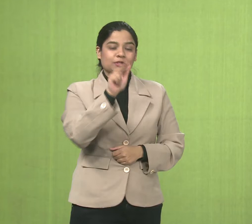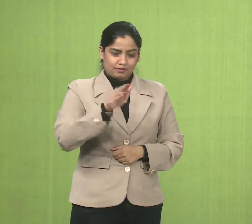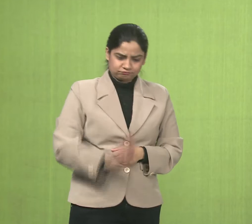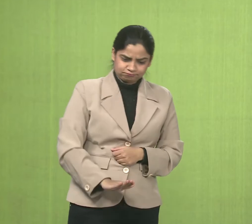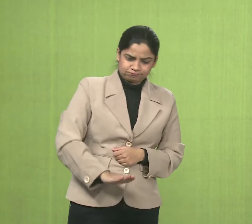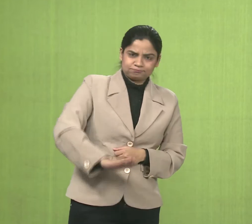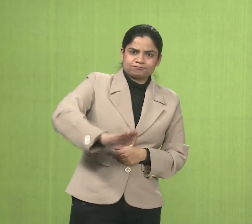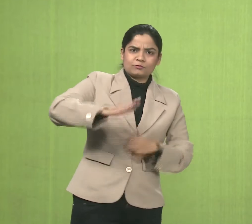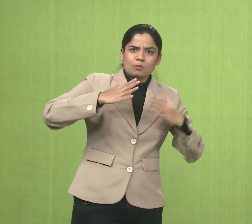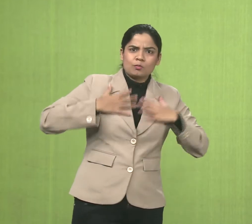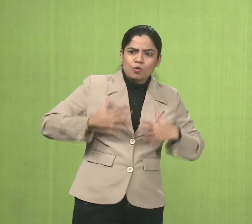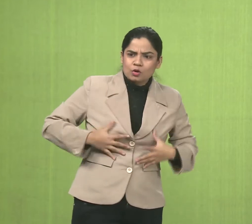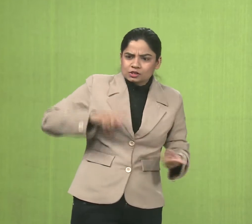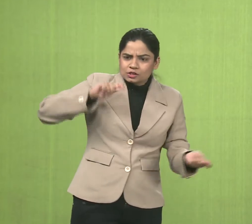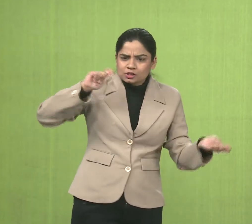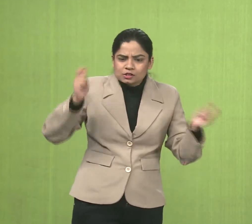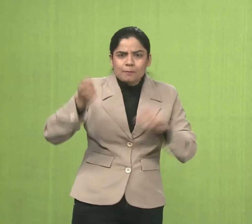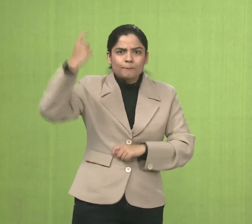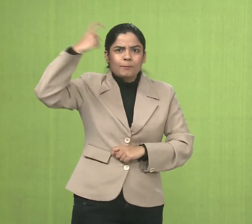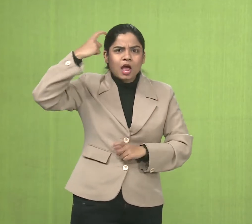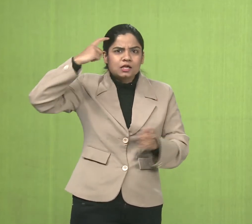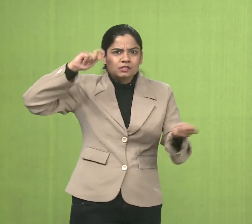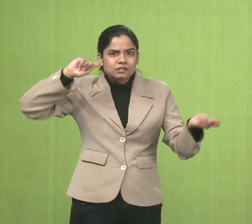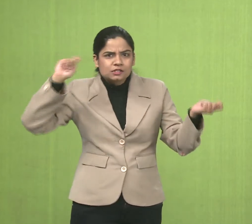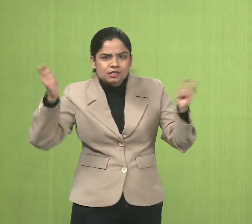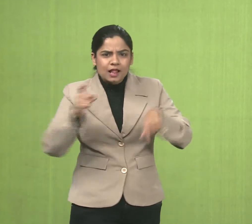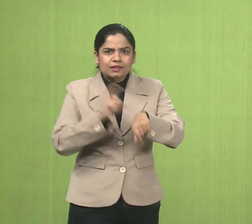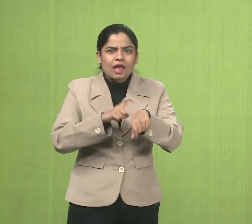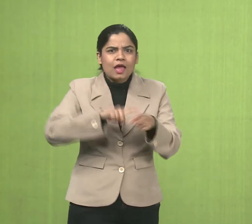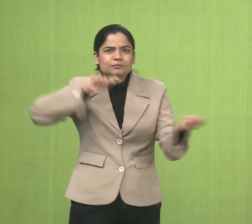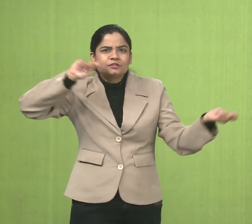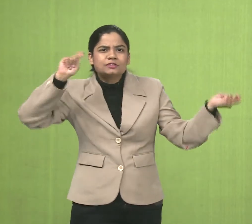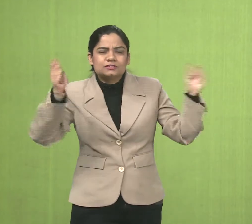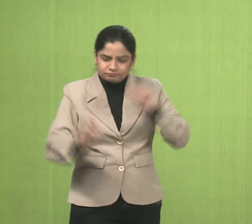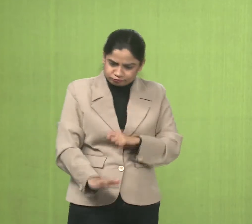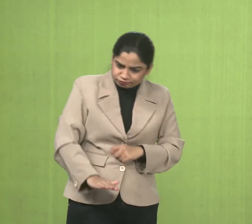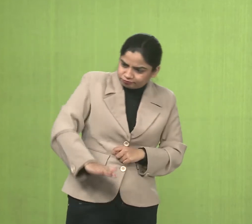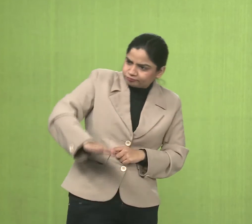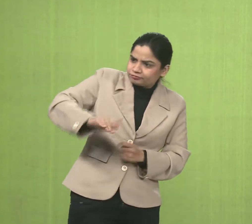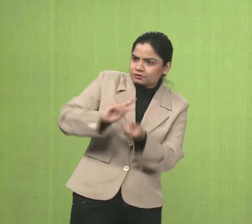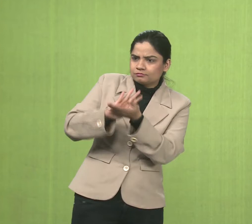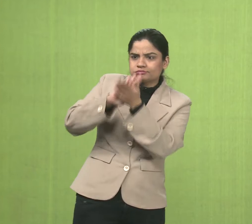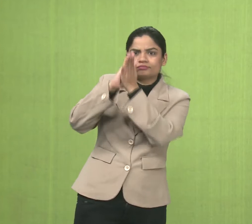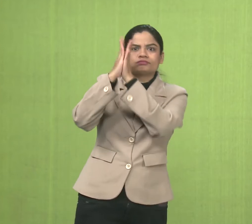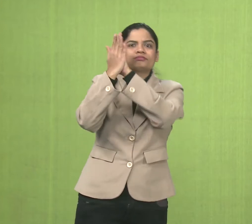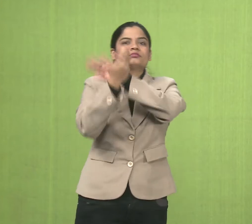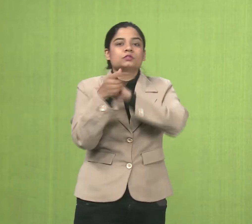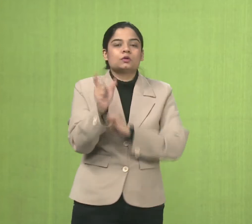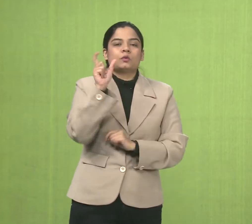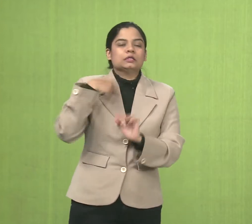It means the action of process of maturing, the time changing, the bodily changes, etc.,